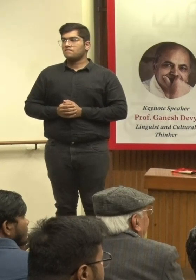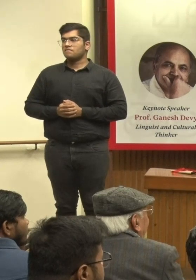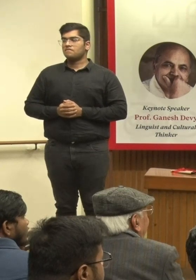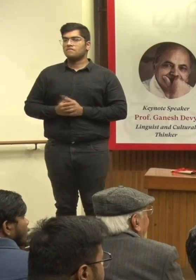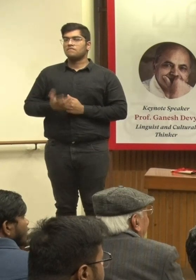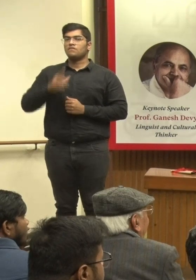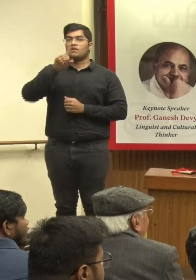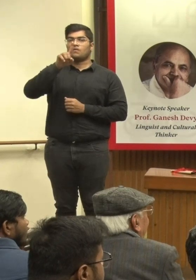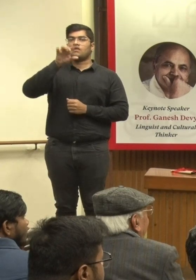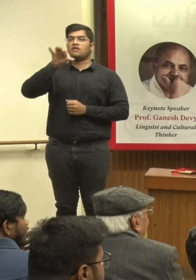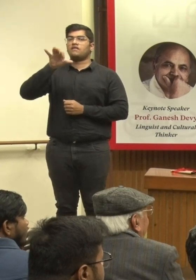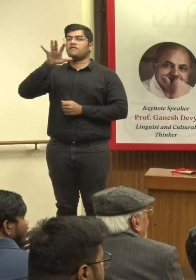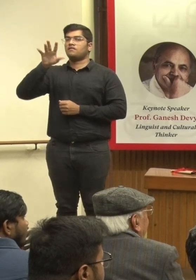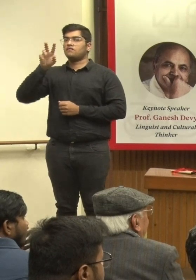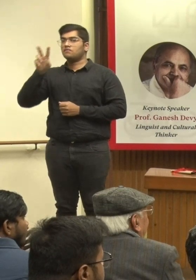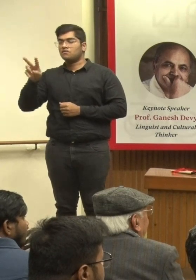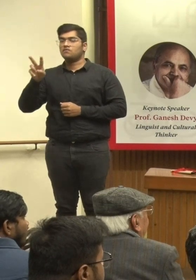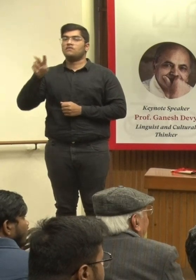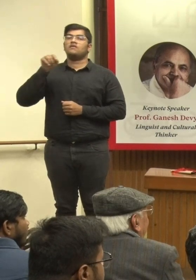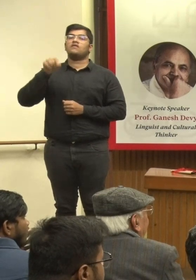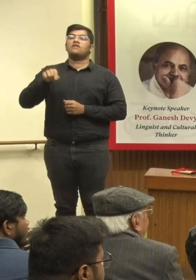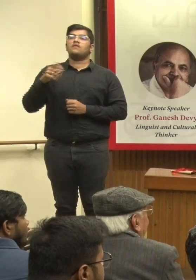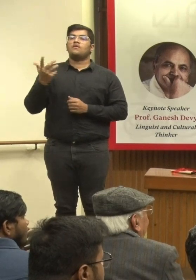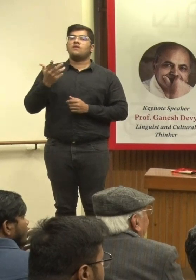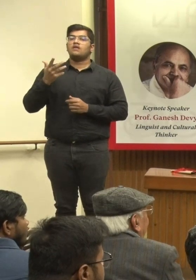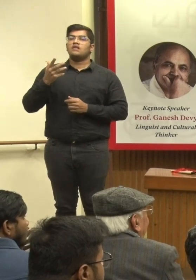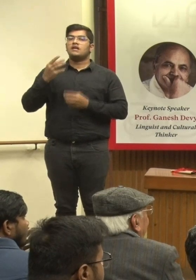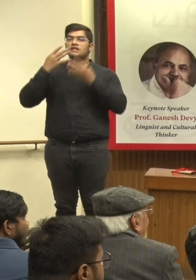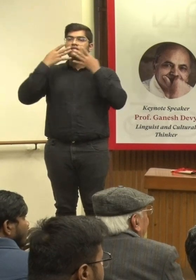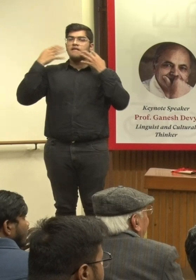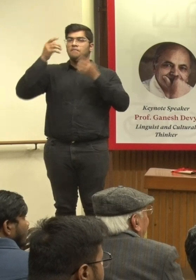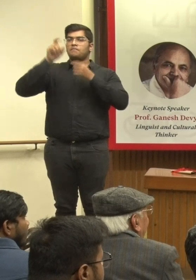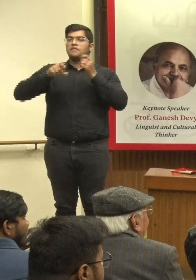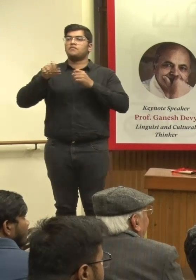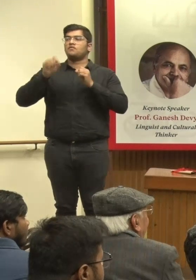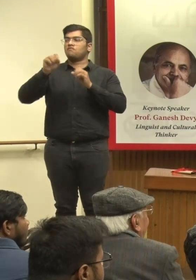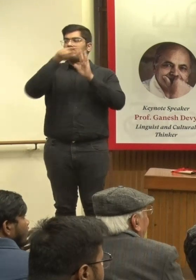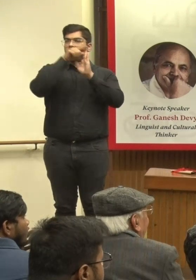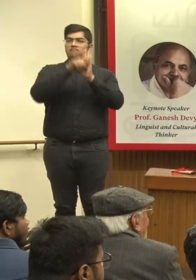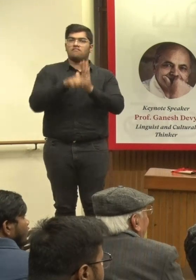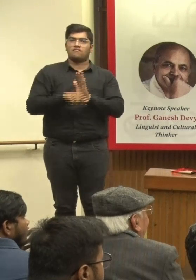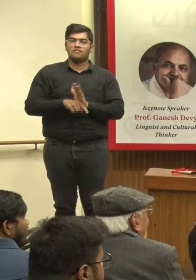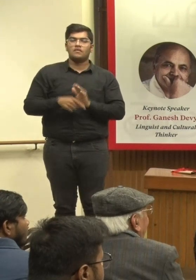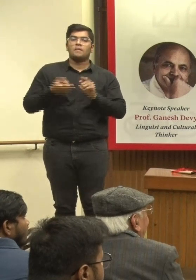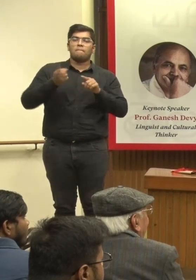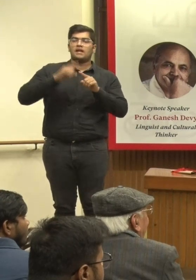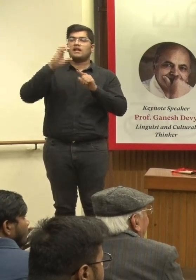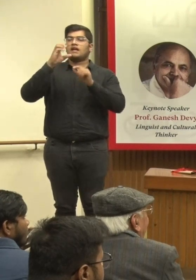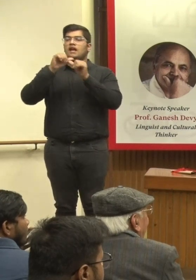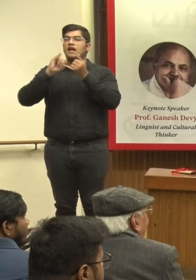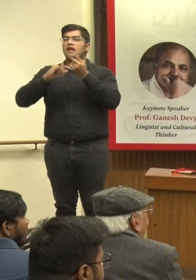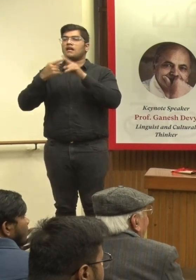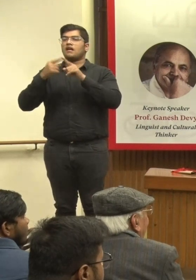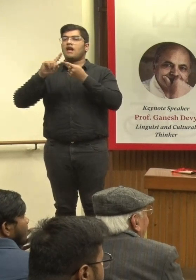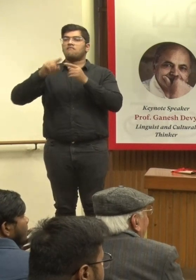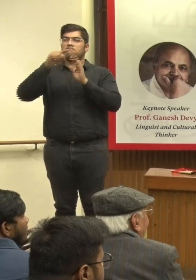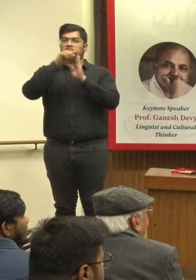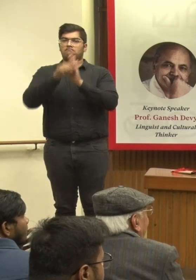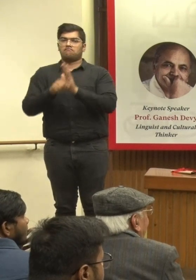In 1952, the schedule of tribes and the schedule of castes had been drawn